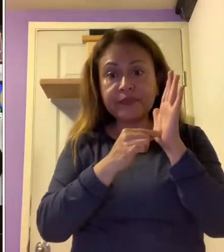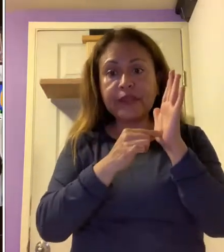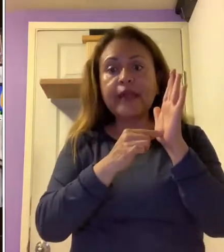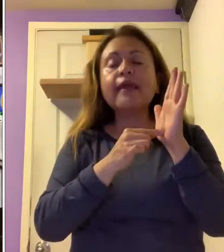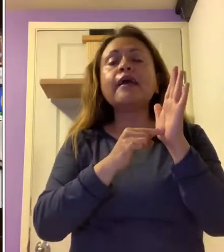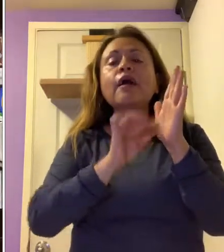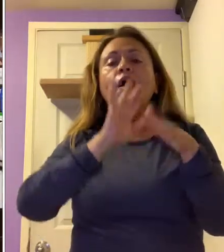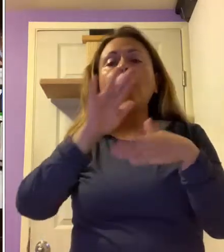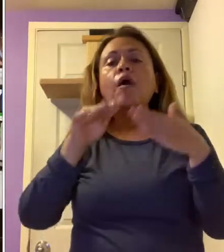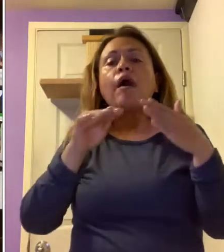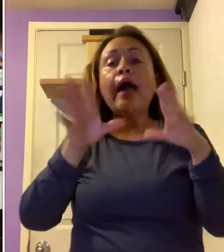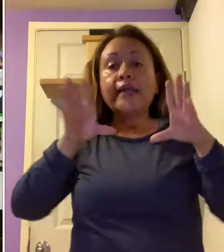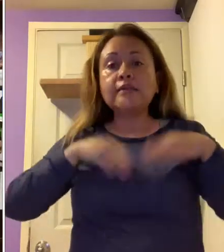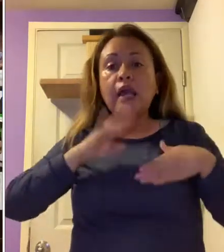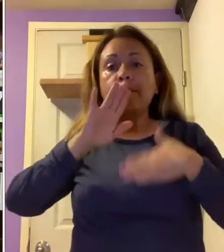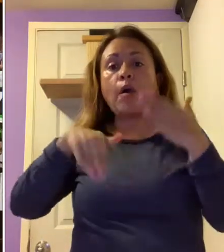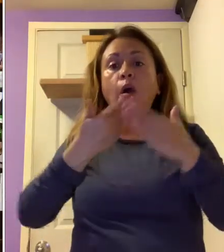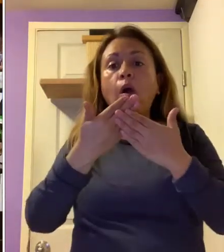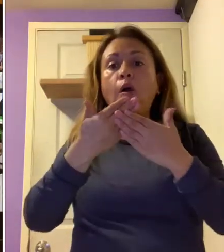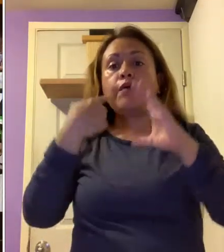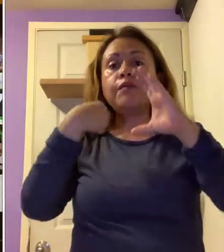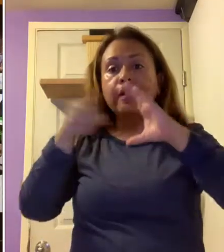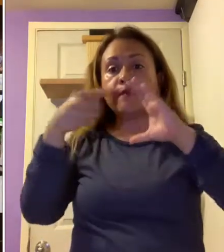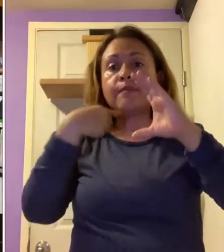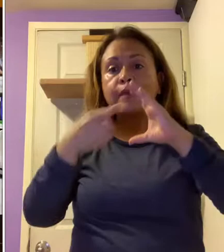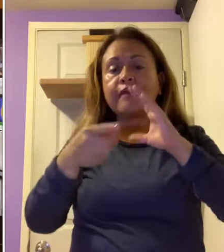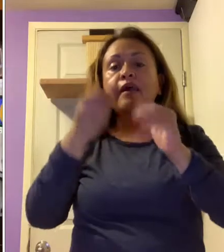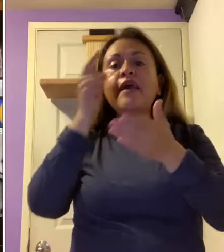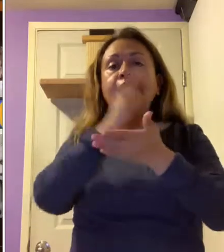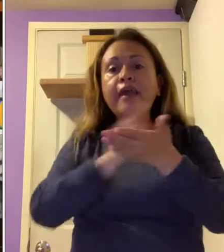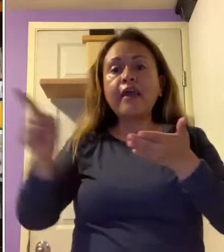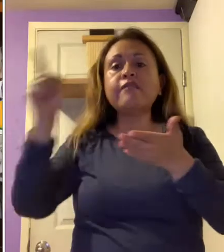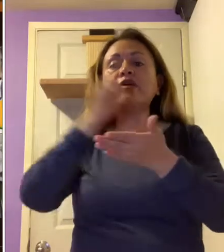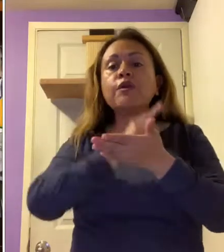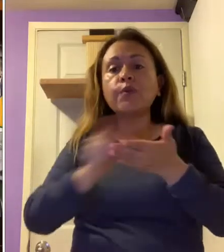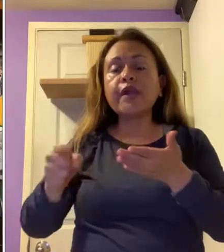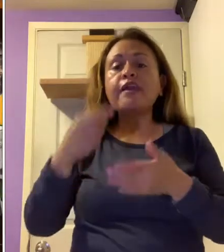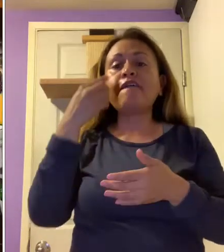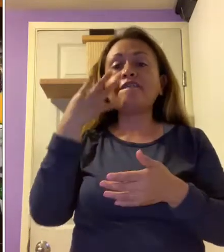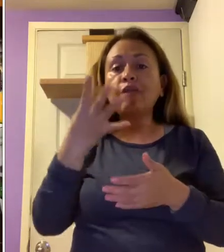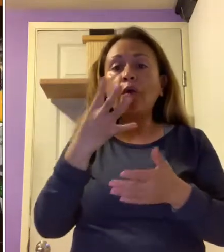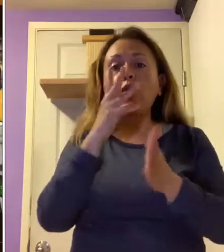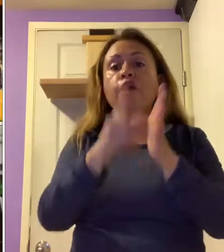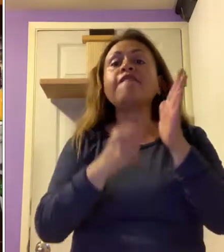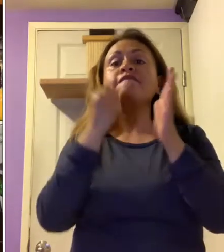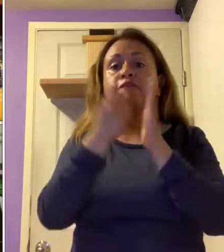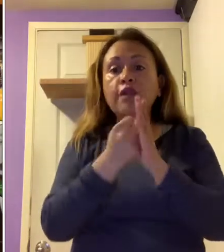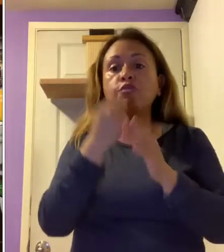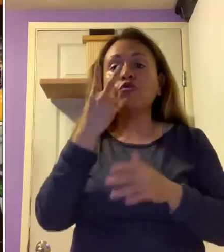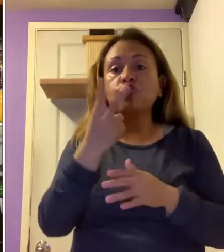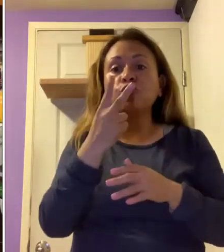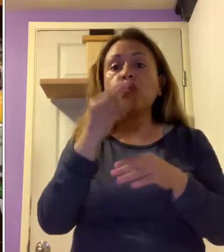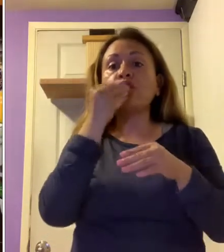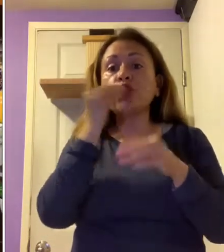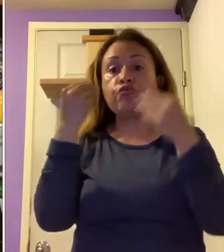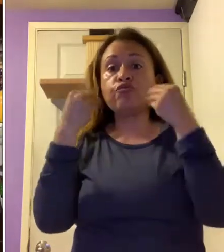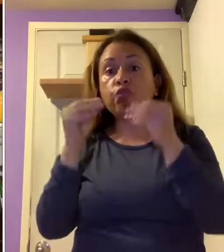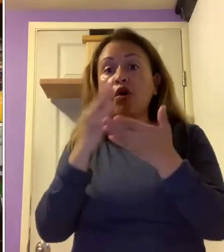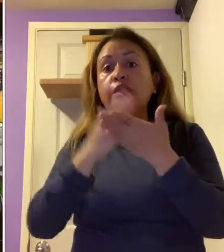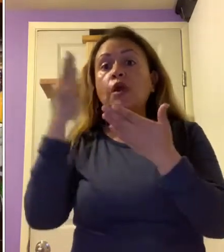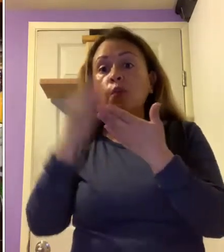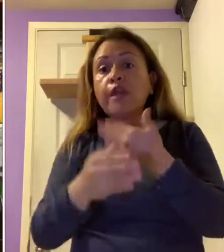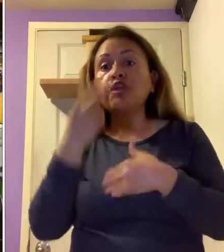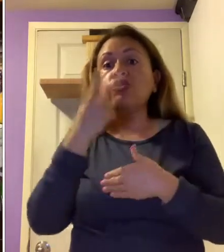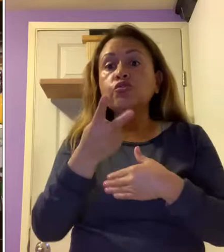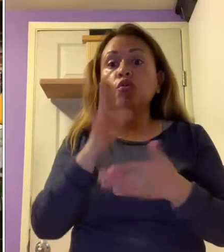video. Go ahead and enable all notifications because every single week, Art and I are rocking out 4 videos on our channels, 2 videos from the